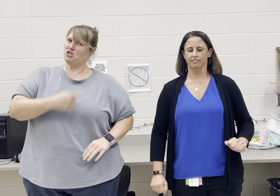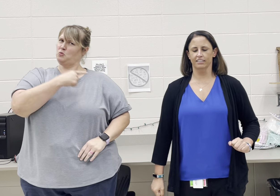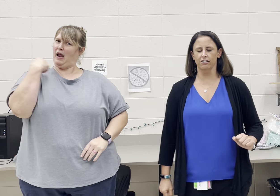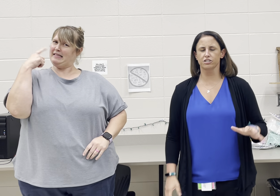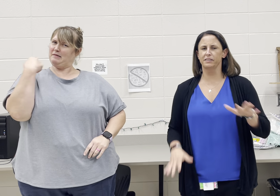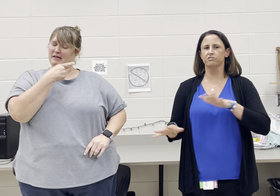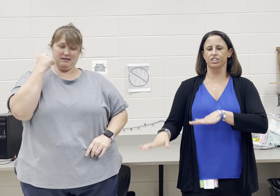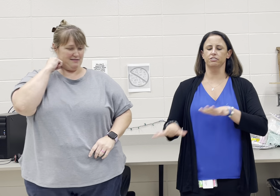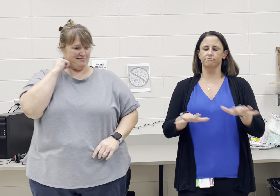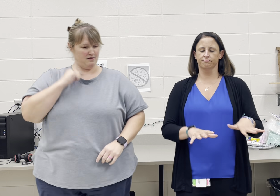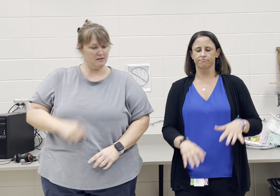Can also be chill.